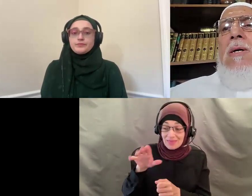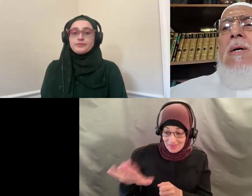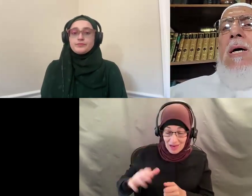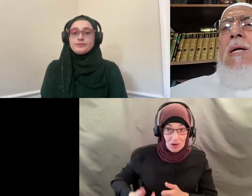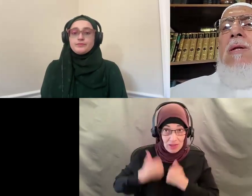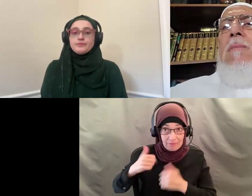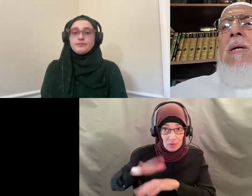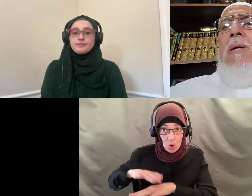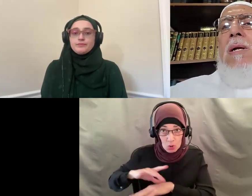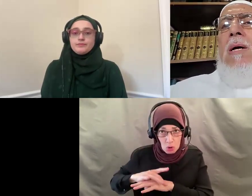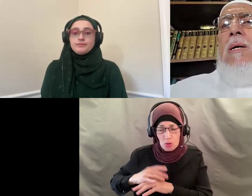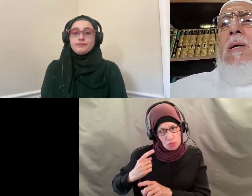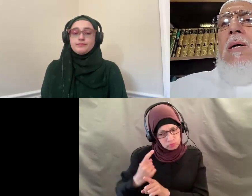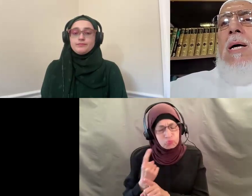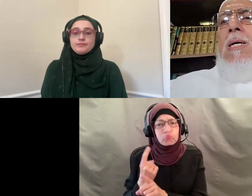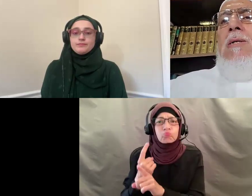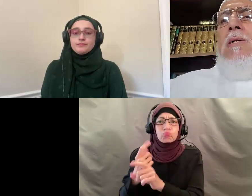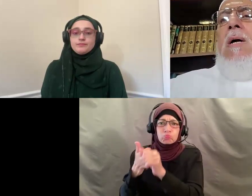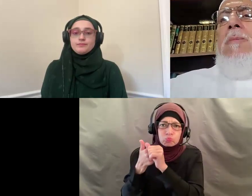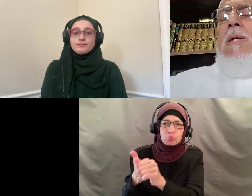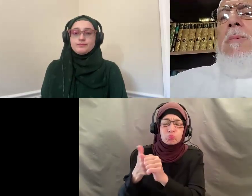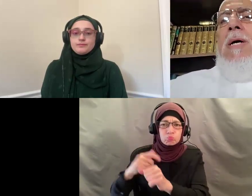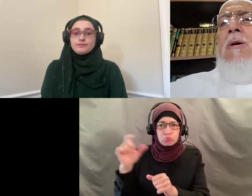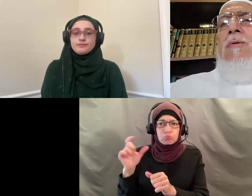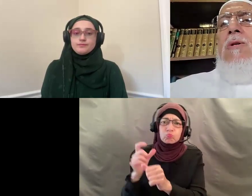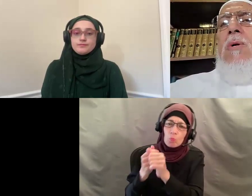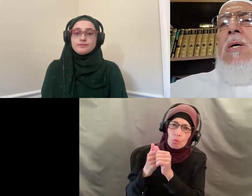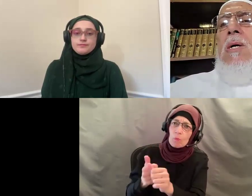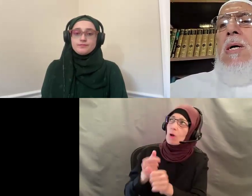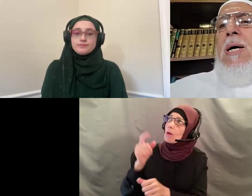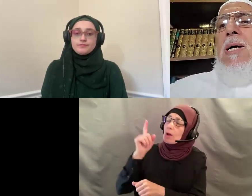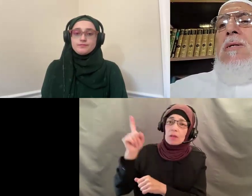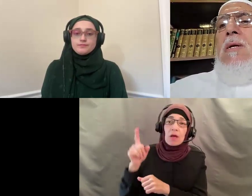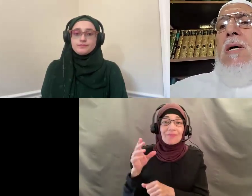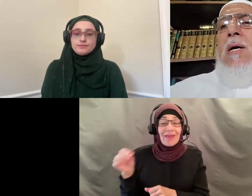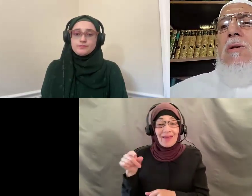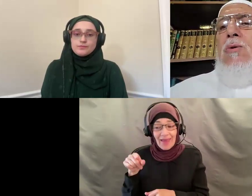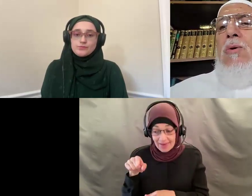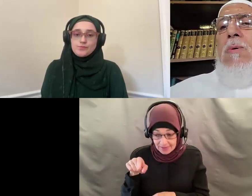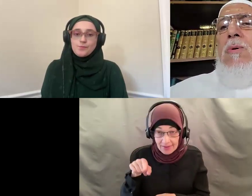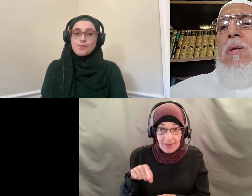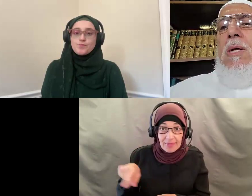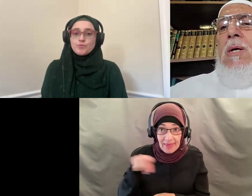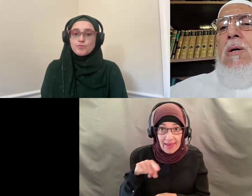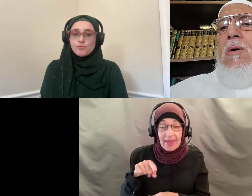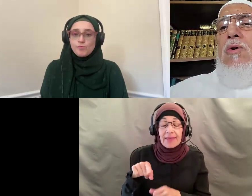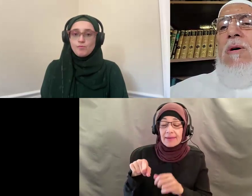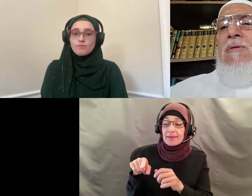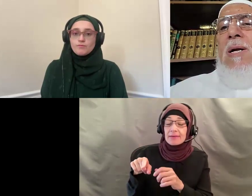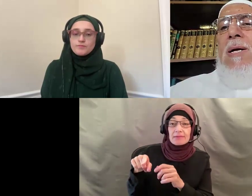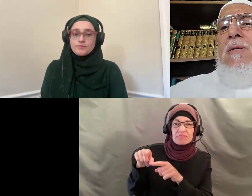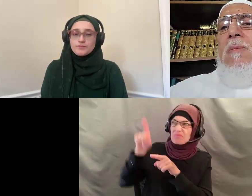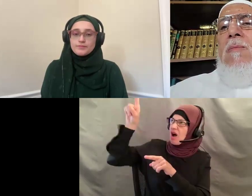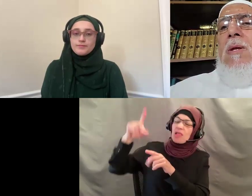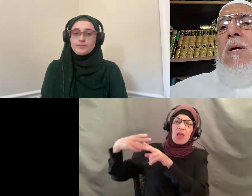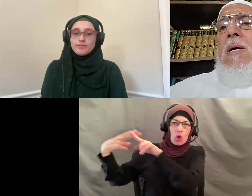upright, and they meet Allah as described in the beginning of the surah as the right group or the group of